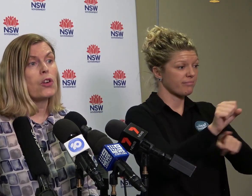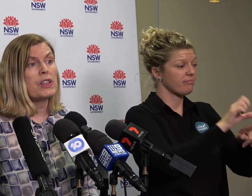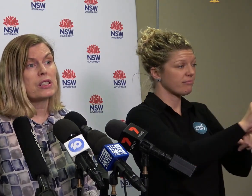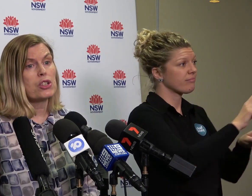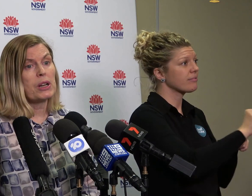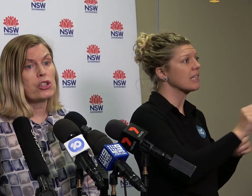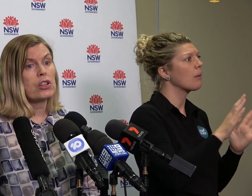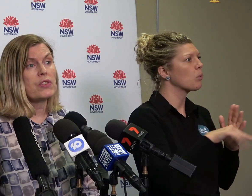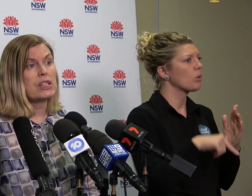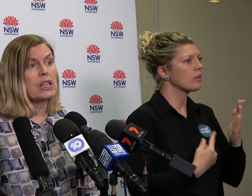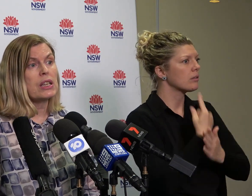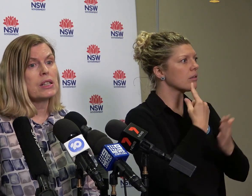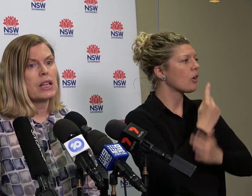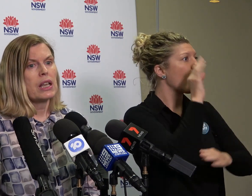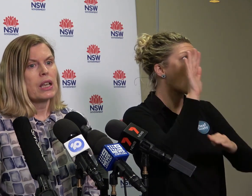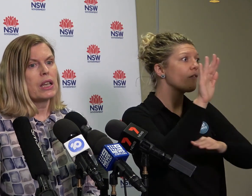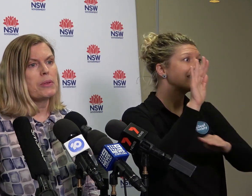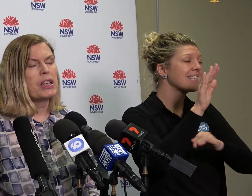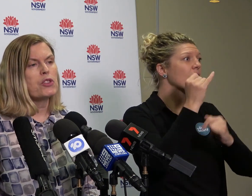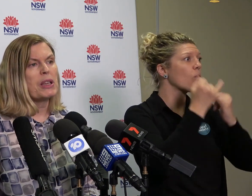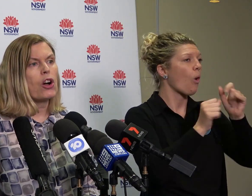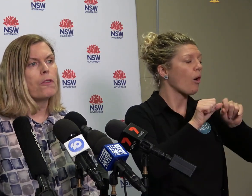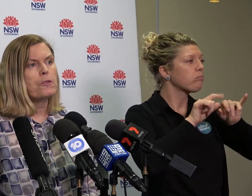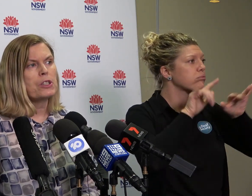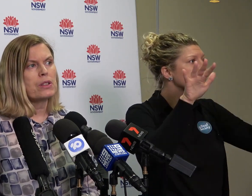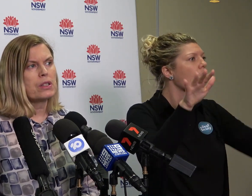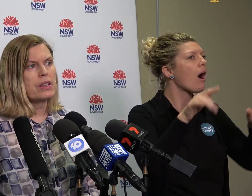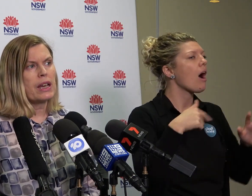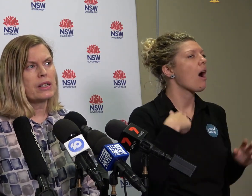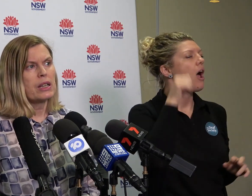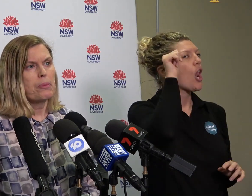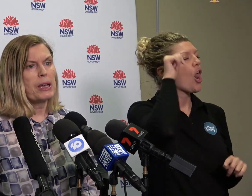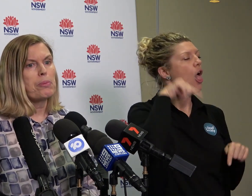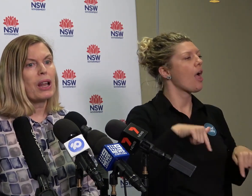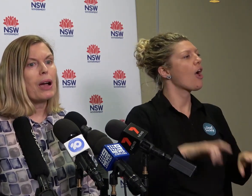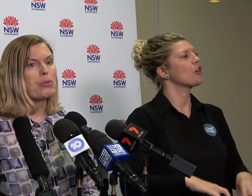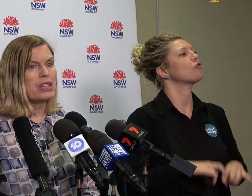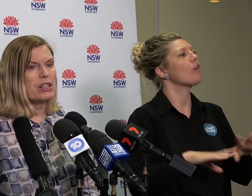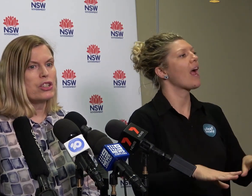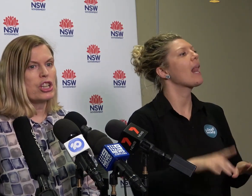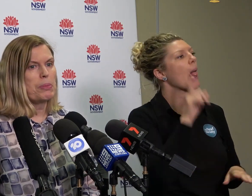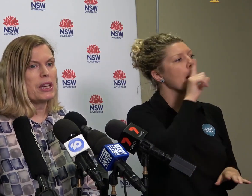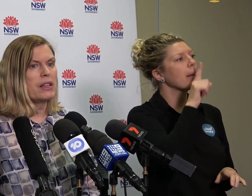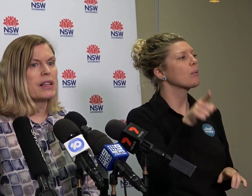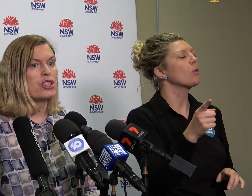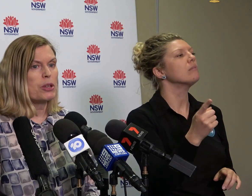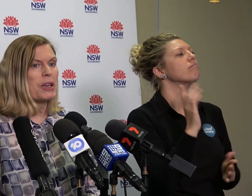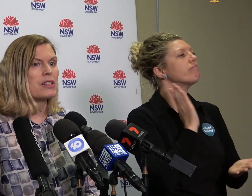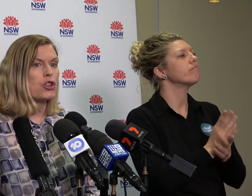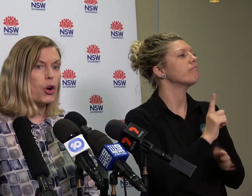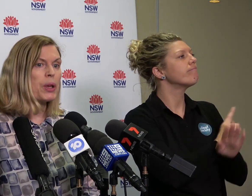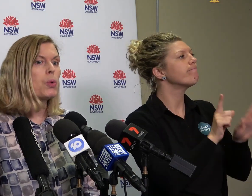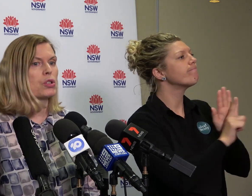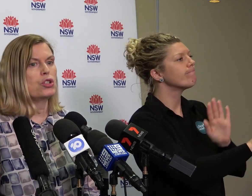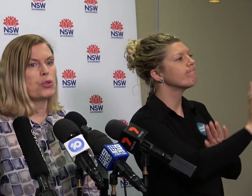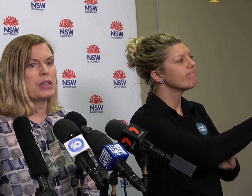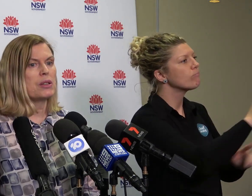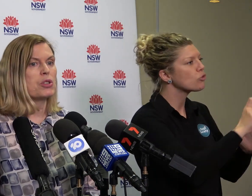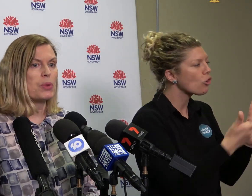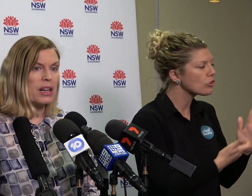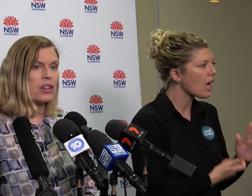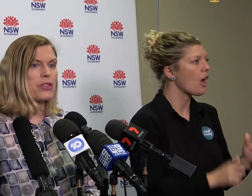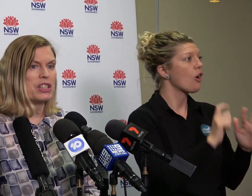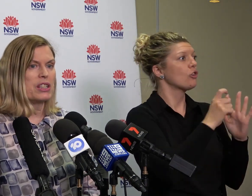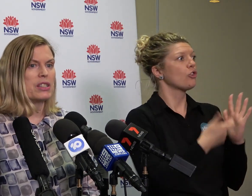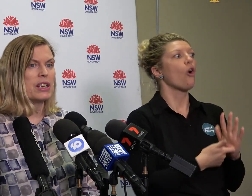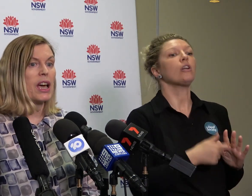the evolving situation overseas, it gives me confidence that people are presenting to GPs, our GPs are knowing what to do with them